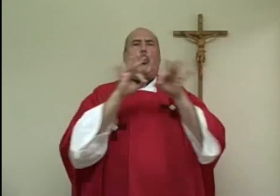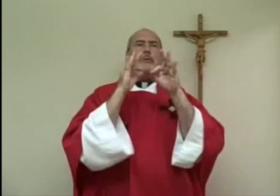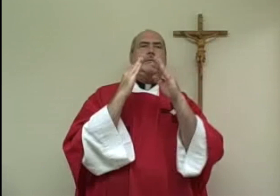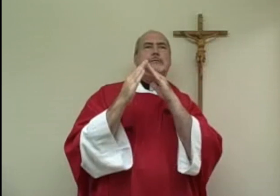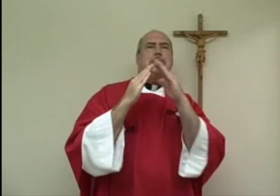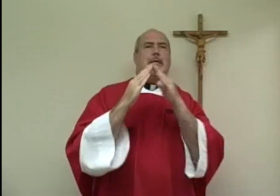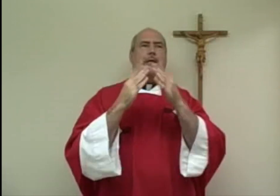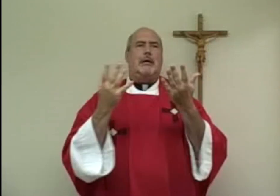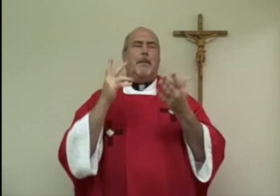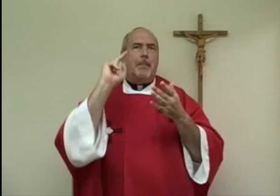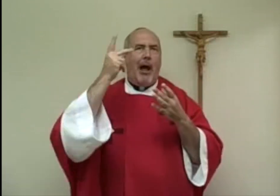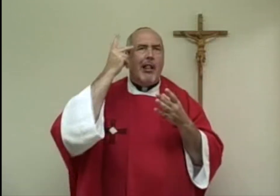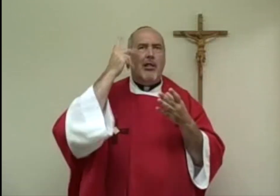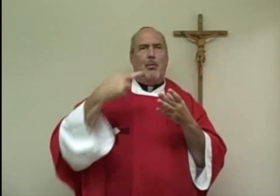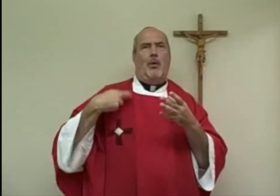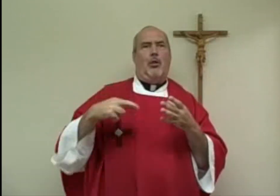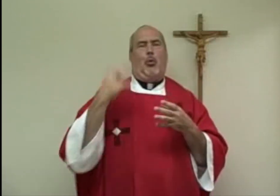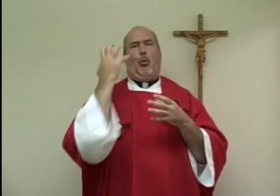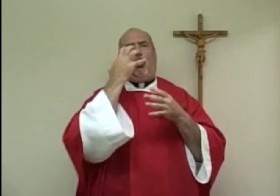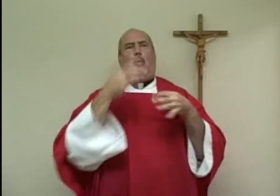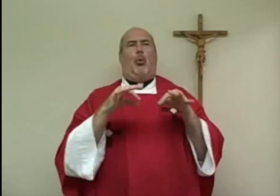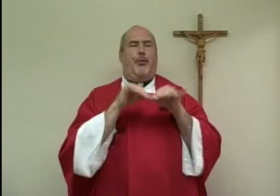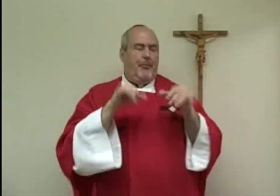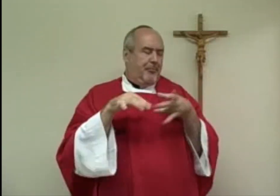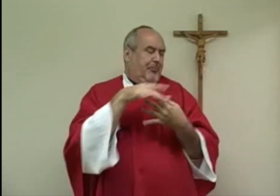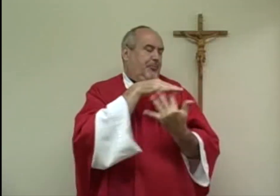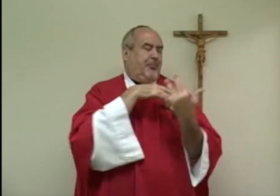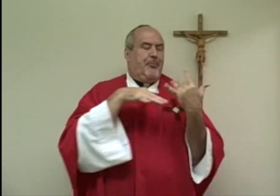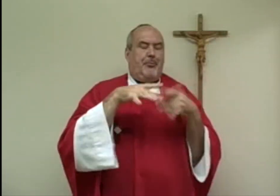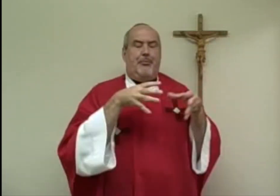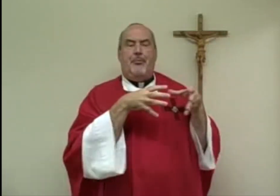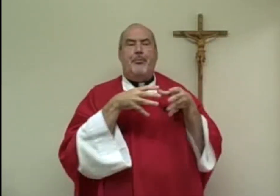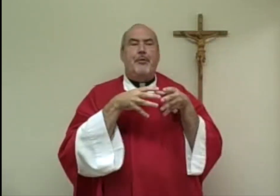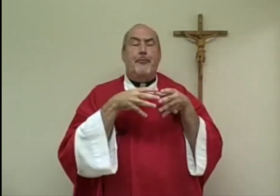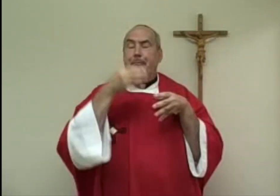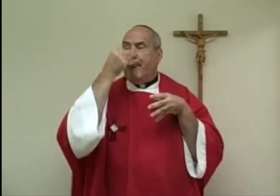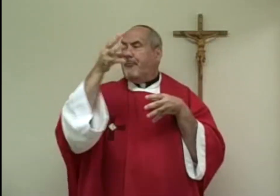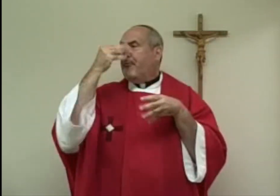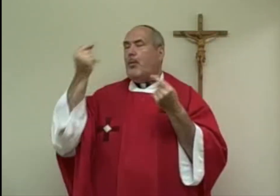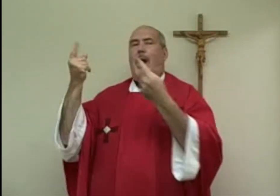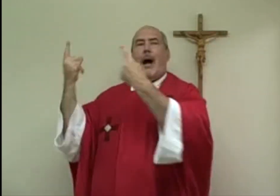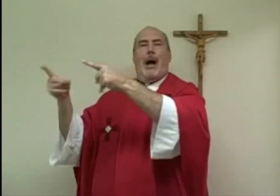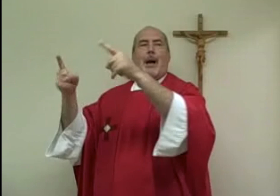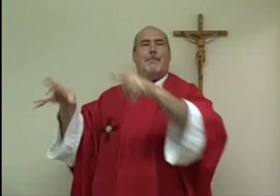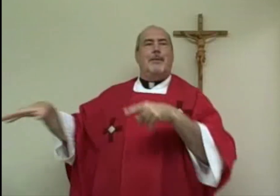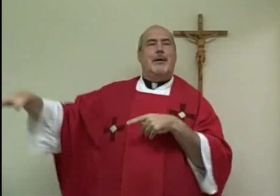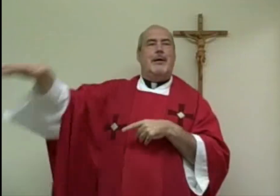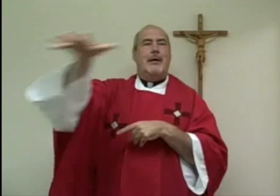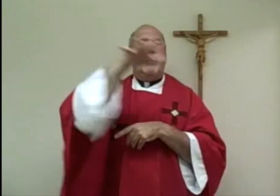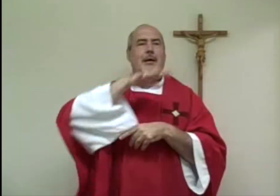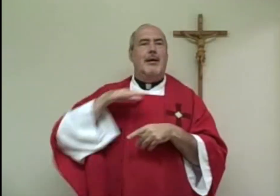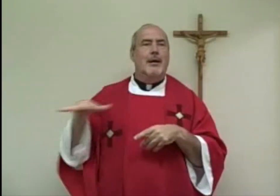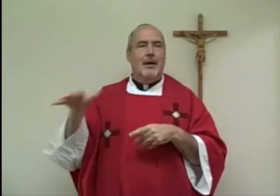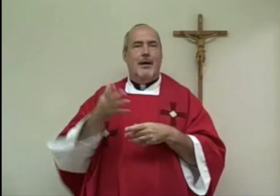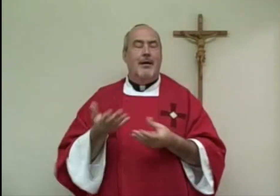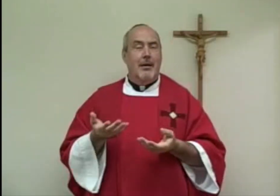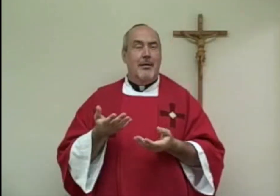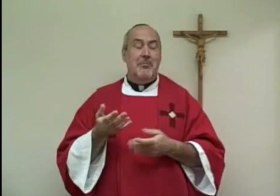in their own little world, in their important city with their important politics, ignorant to